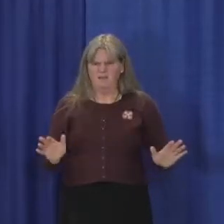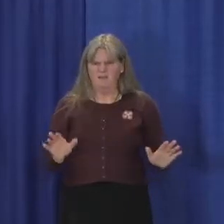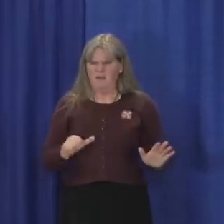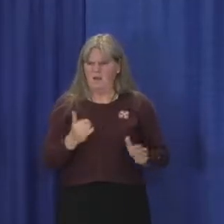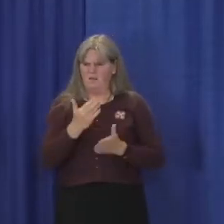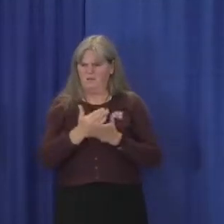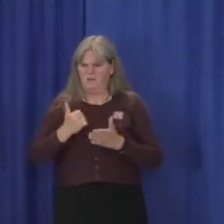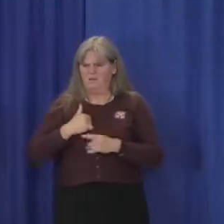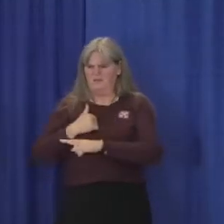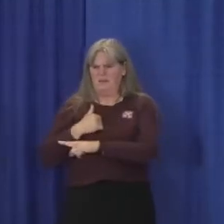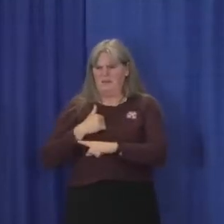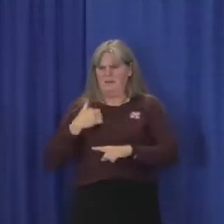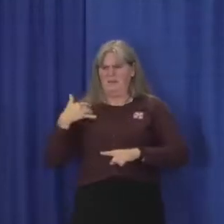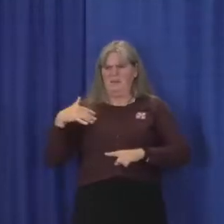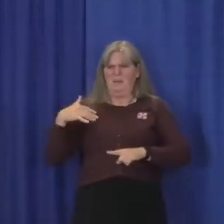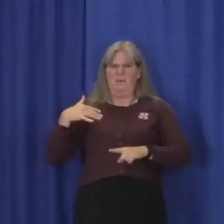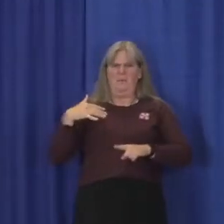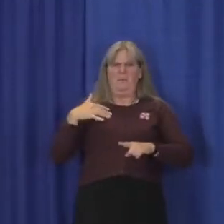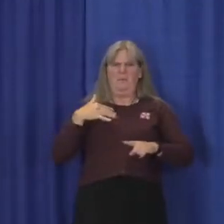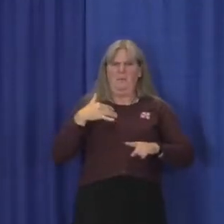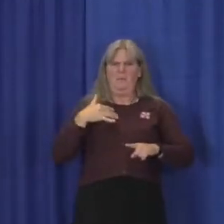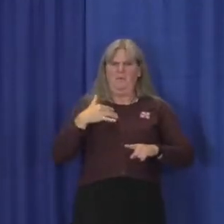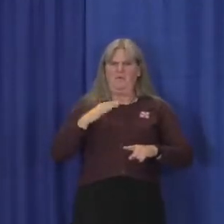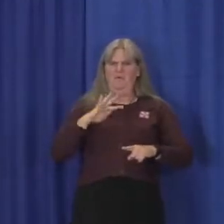cases from the fourth wave